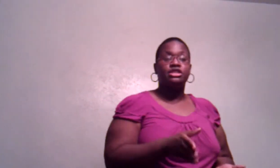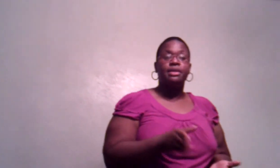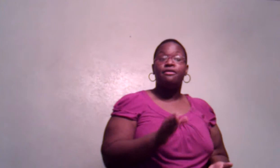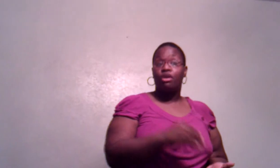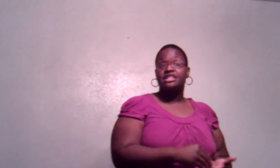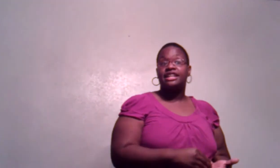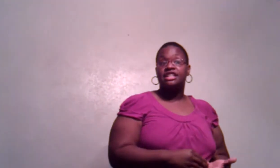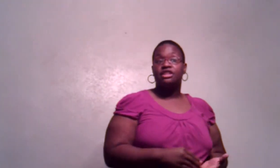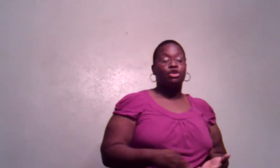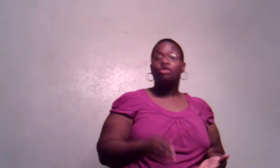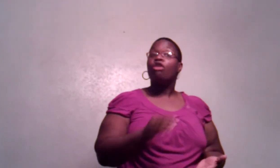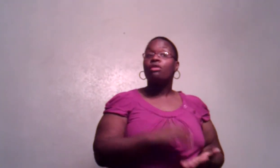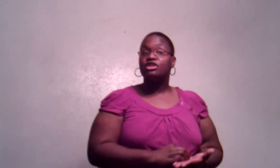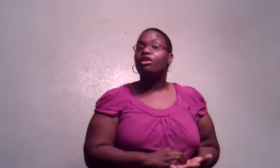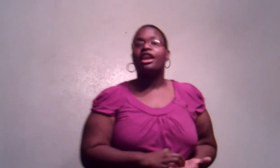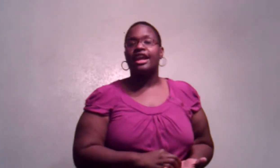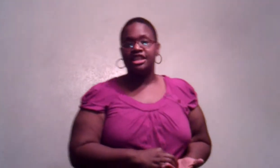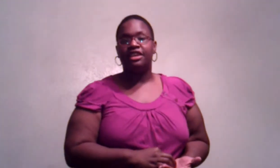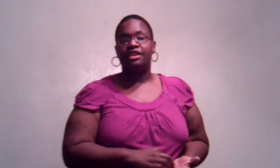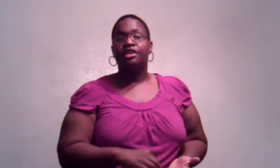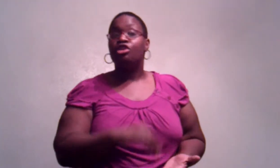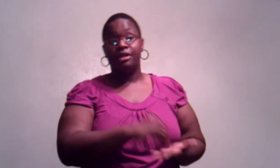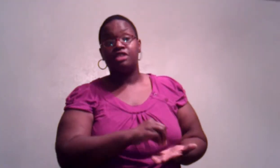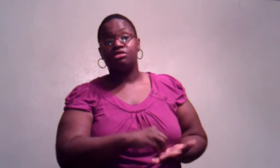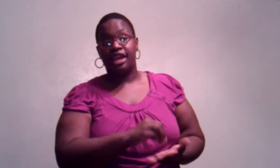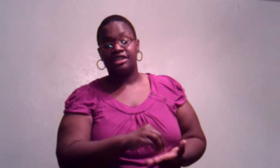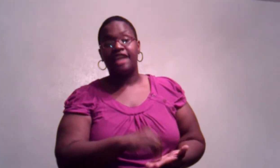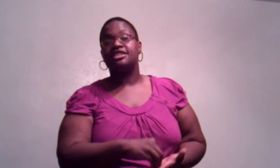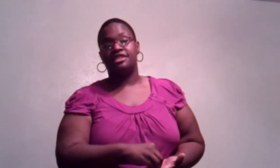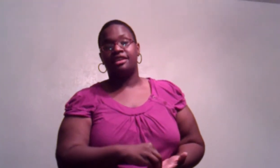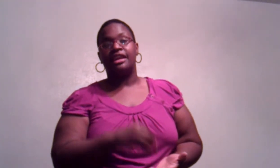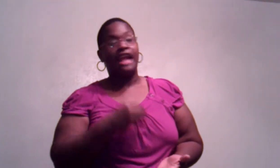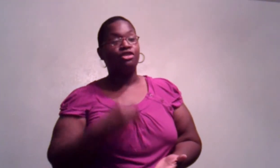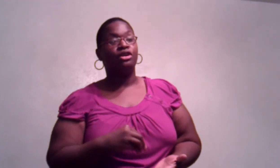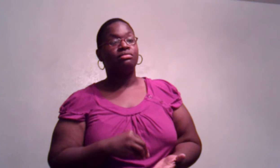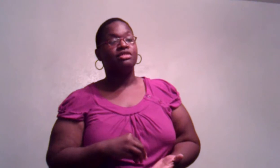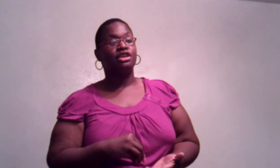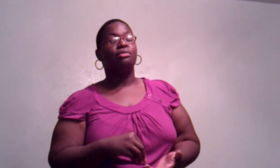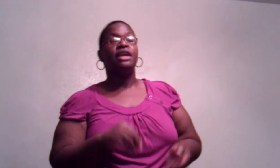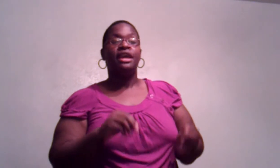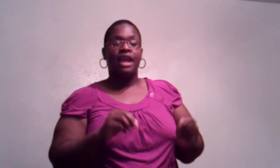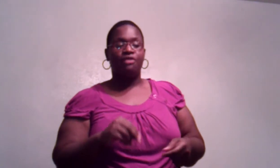be from this activity. So if you don't know what's going on in the activity, you're going to be lost on the exit ticket, and I'll know. So